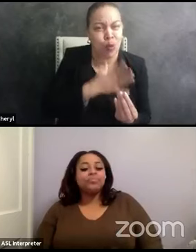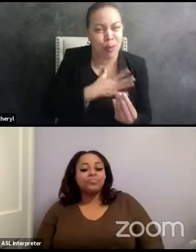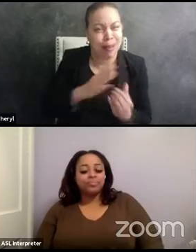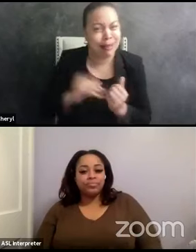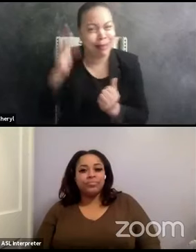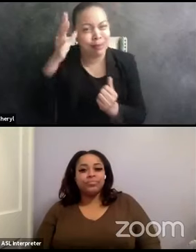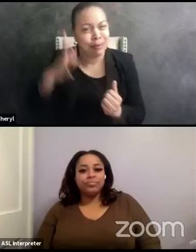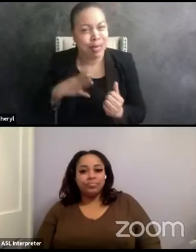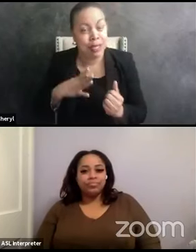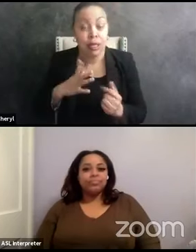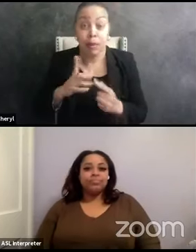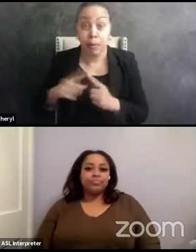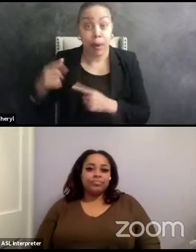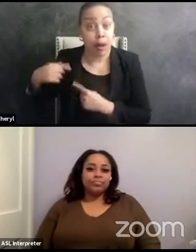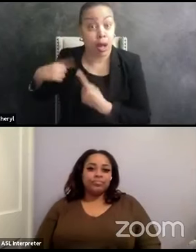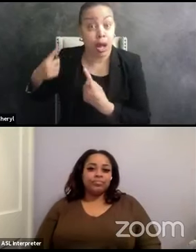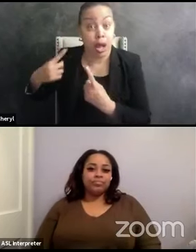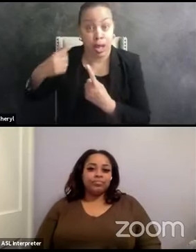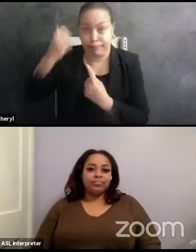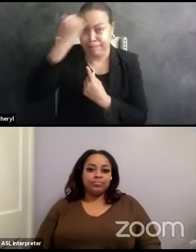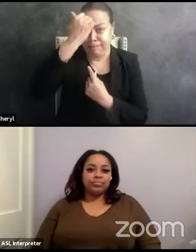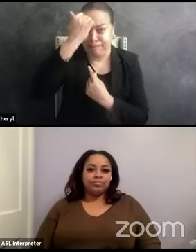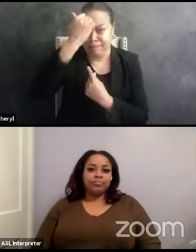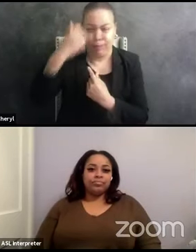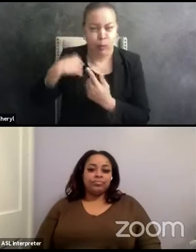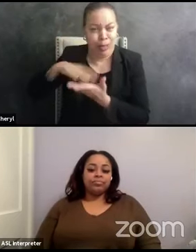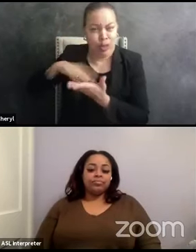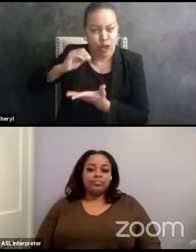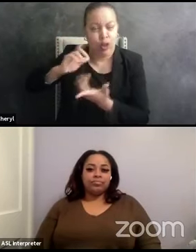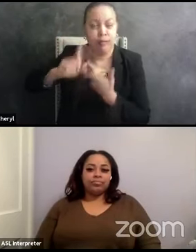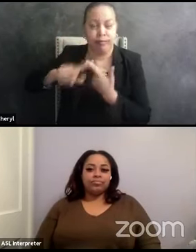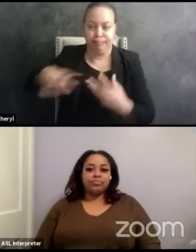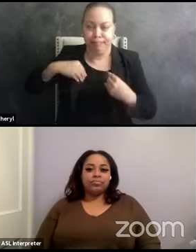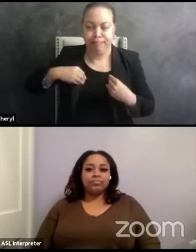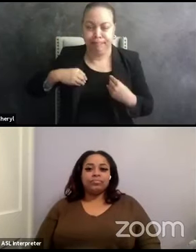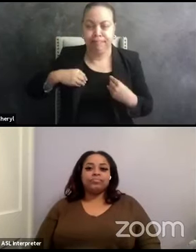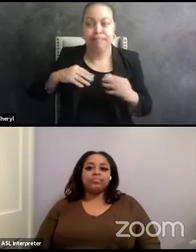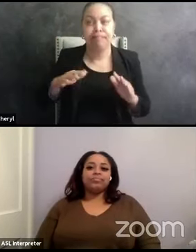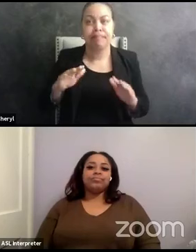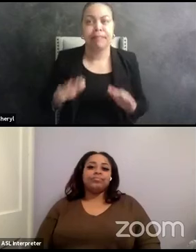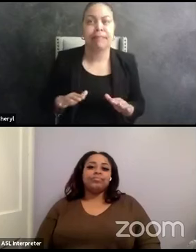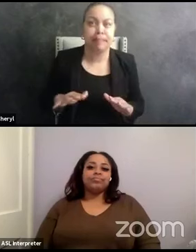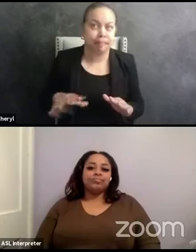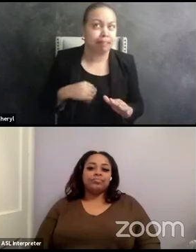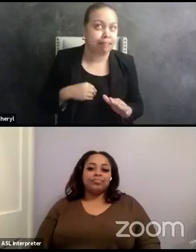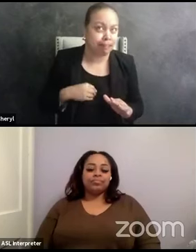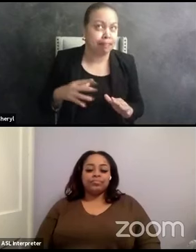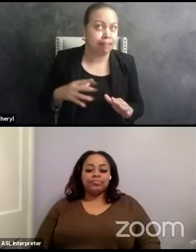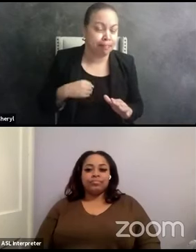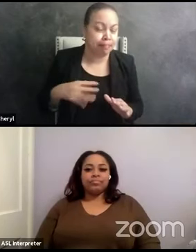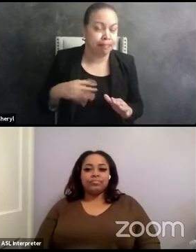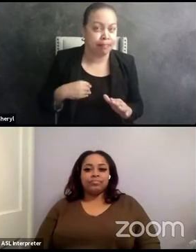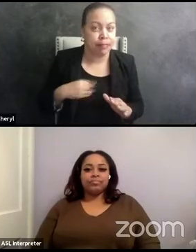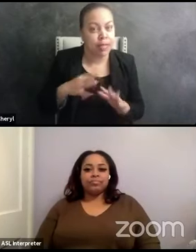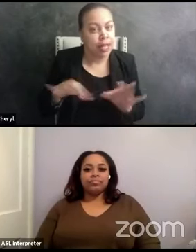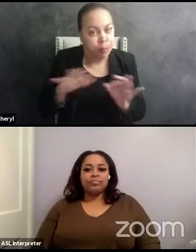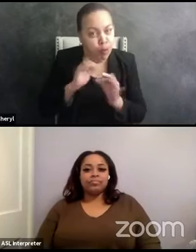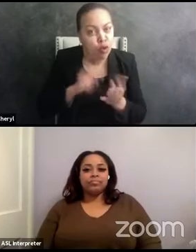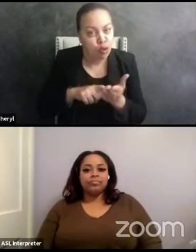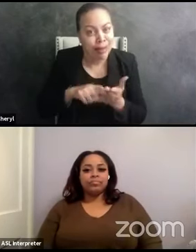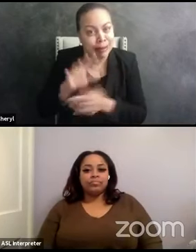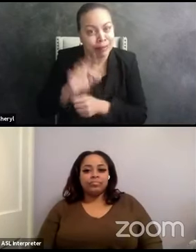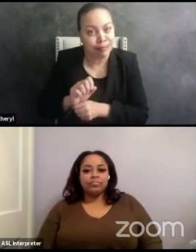we're conditioned to settle. And I think it's important to know our conditioning as well and to recognize how many different ways we've heard